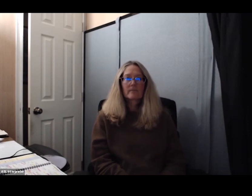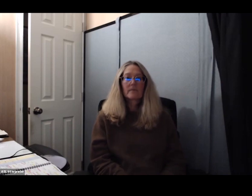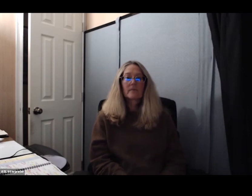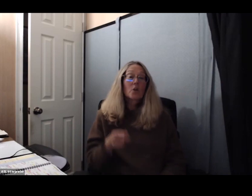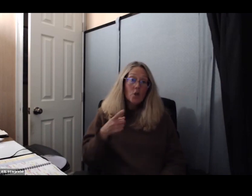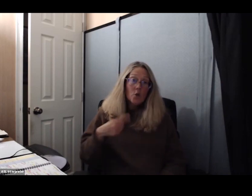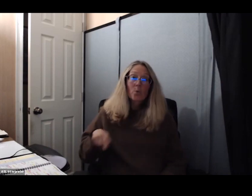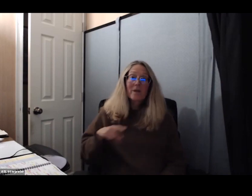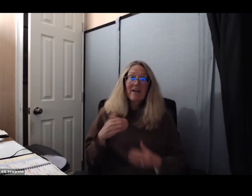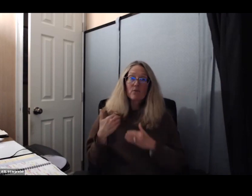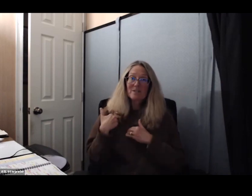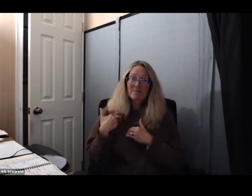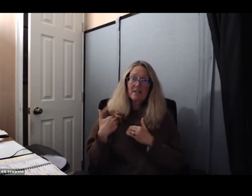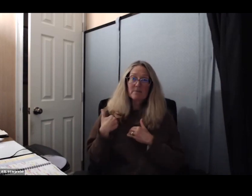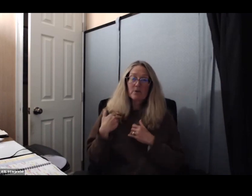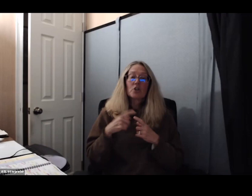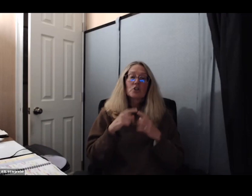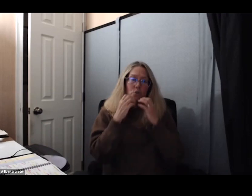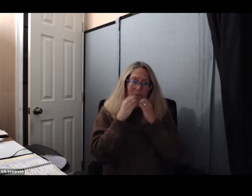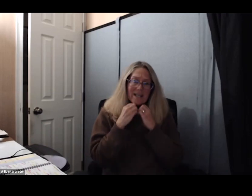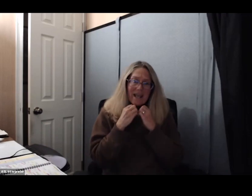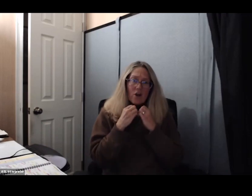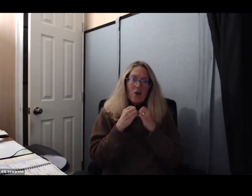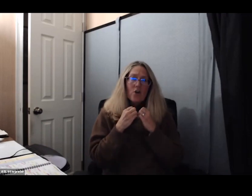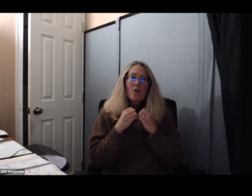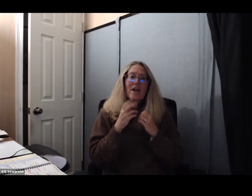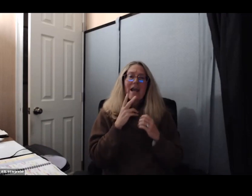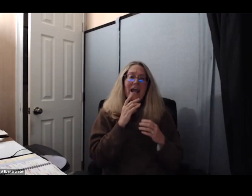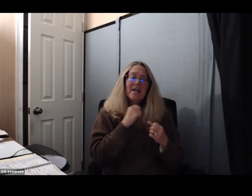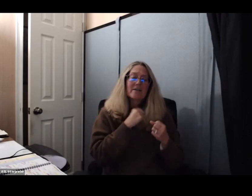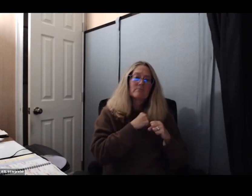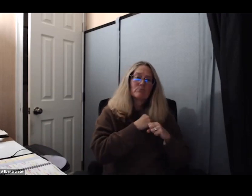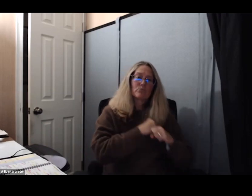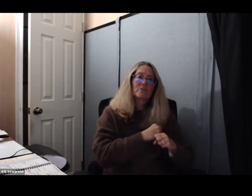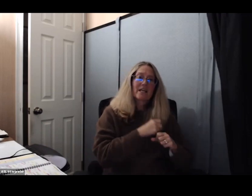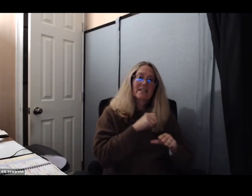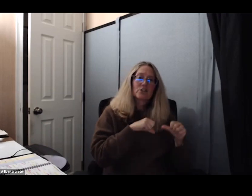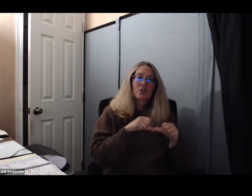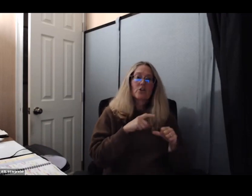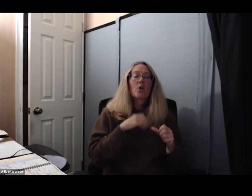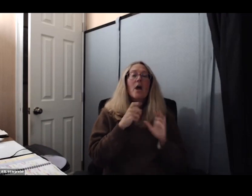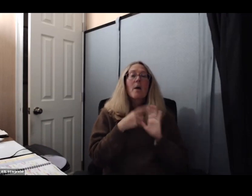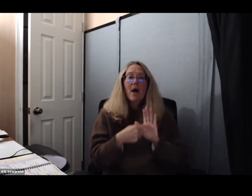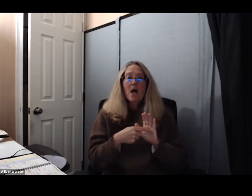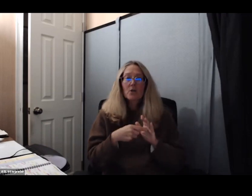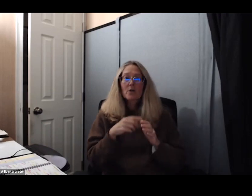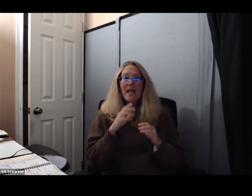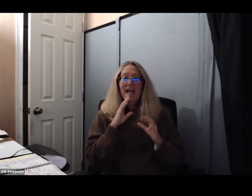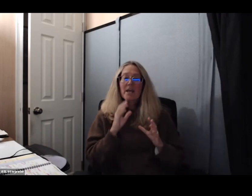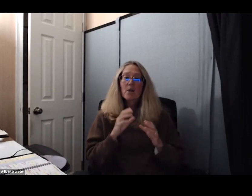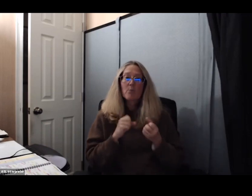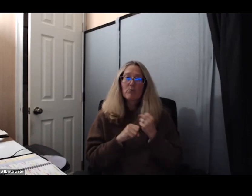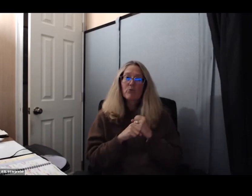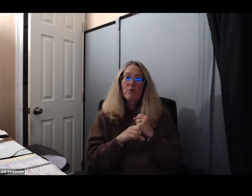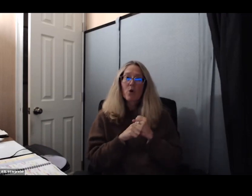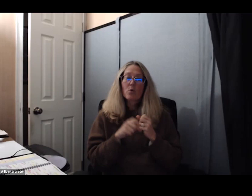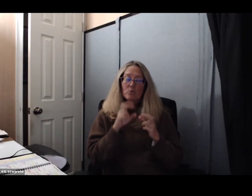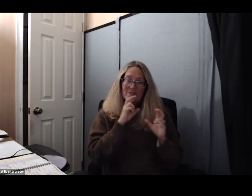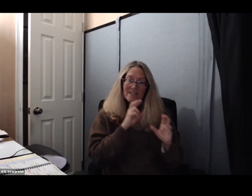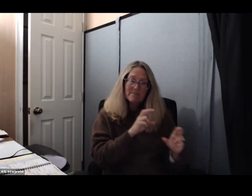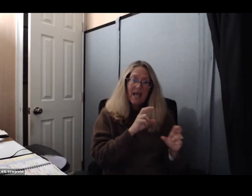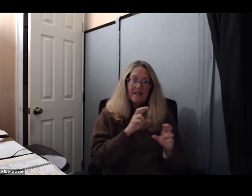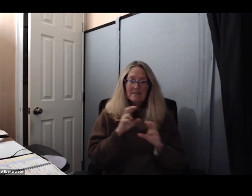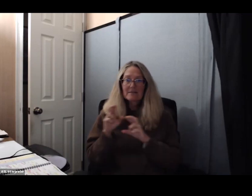We all have a responsibility to care for and stand for one another. We must model and promote the respectful treatment and dignity of all